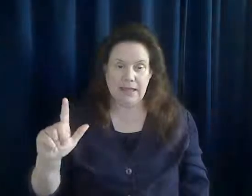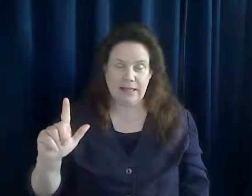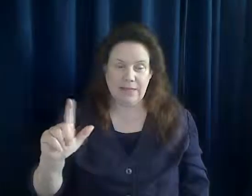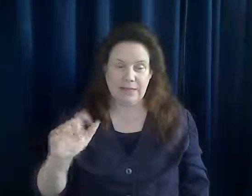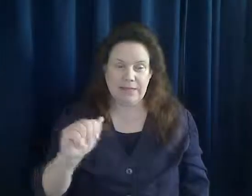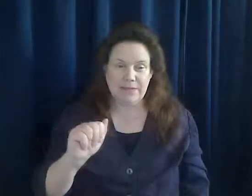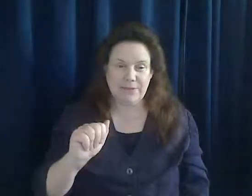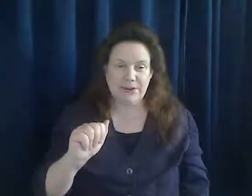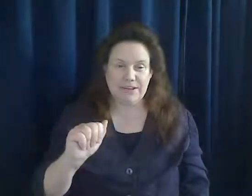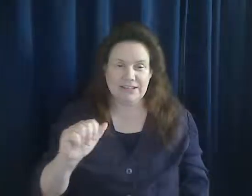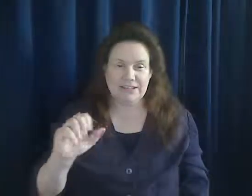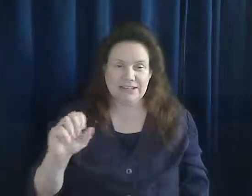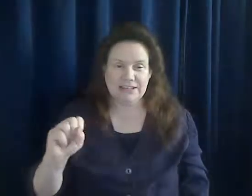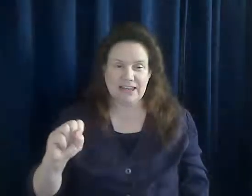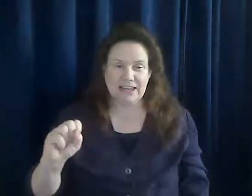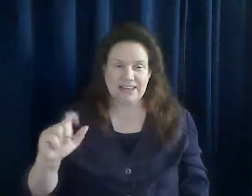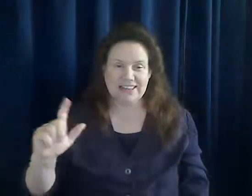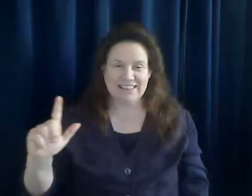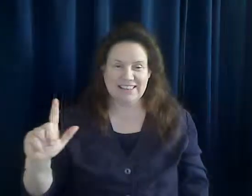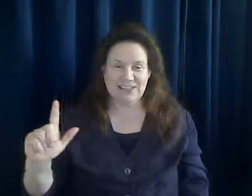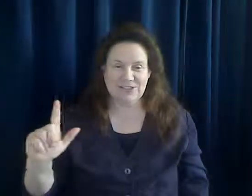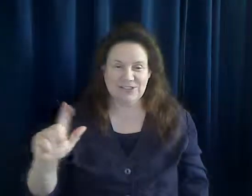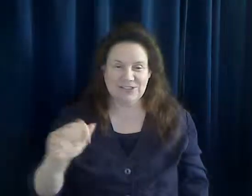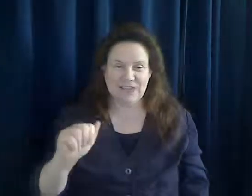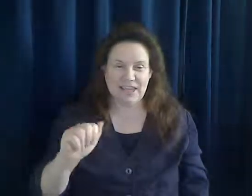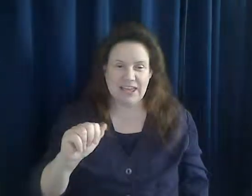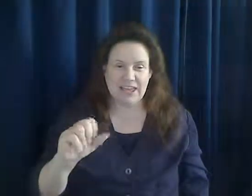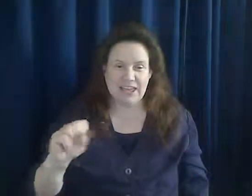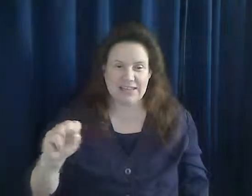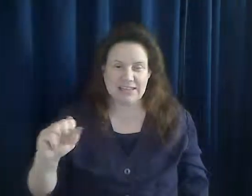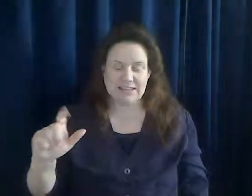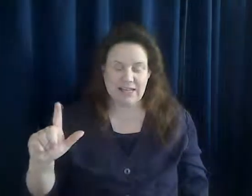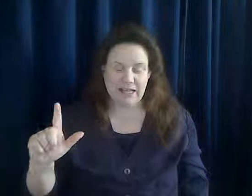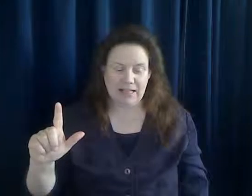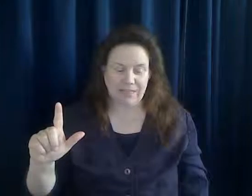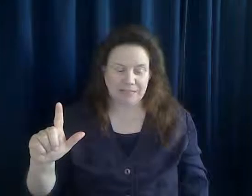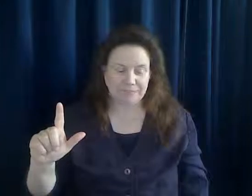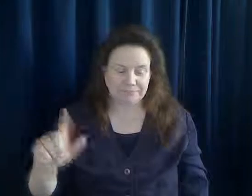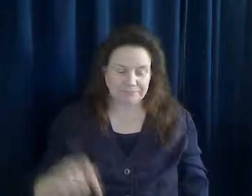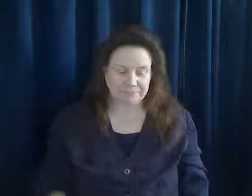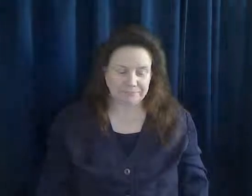ASL. American Sign Language. ASL.